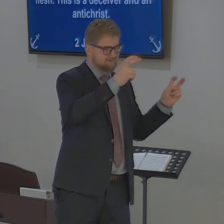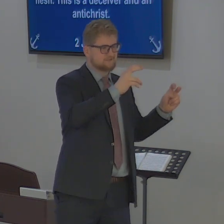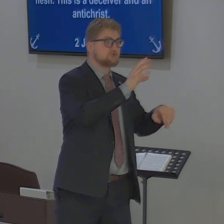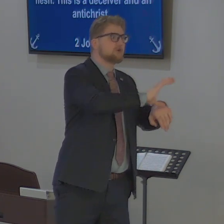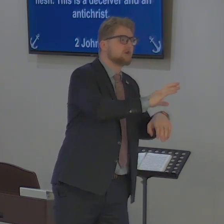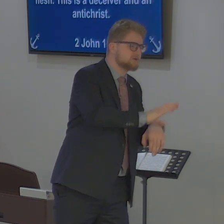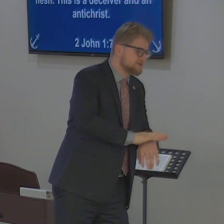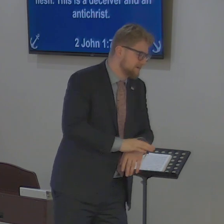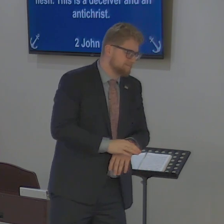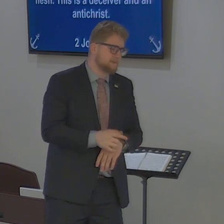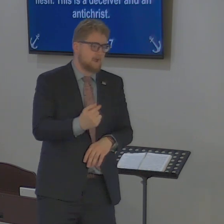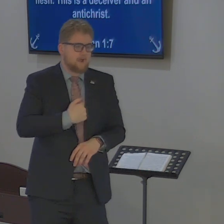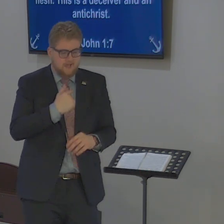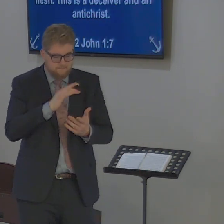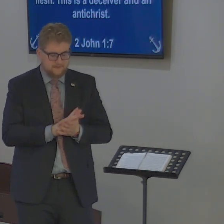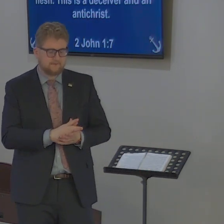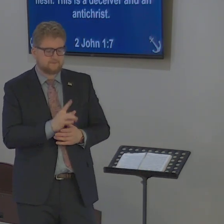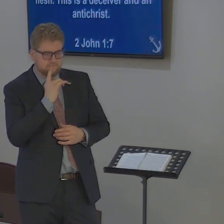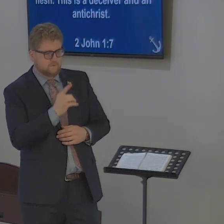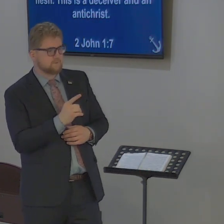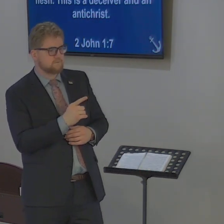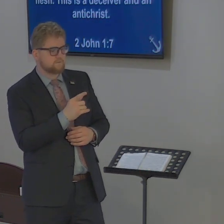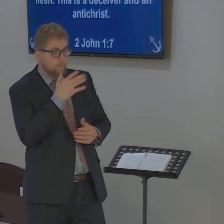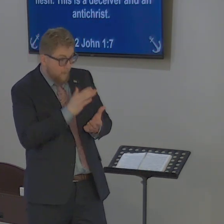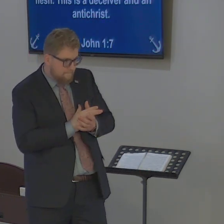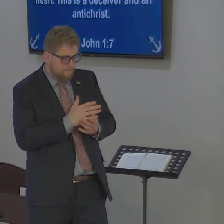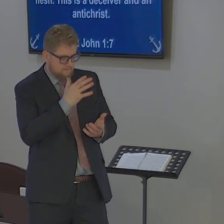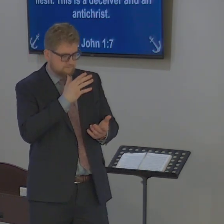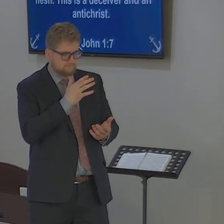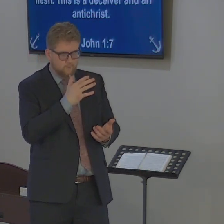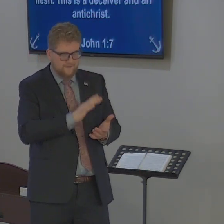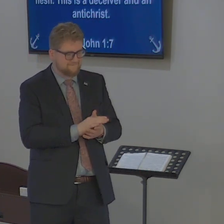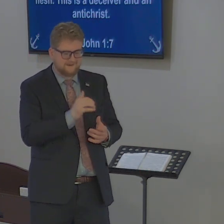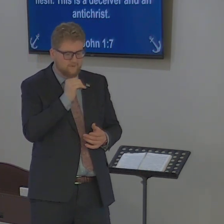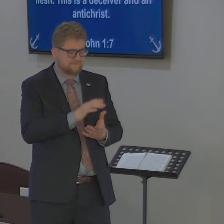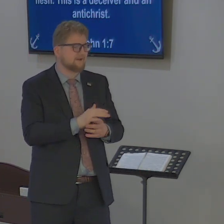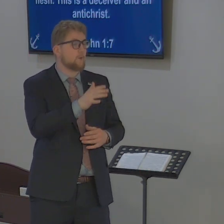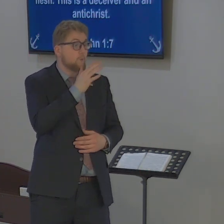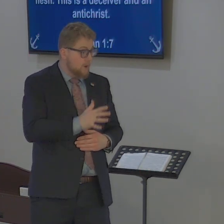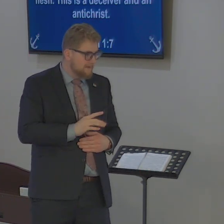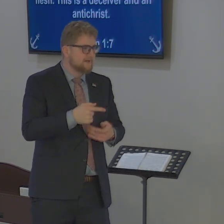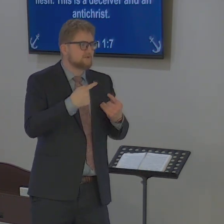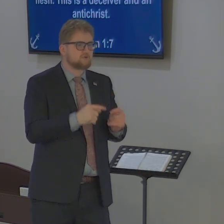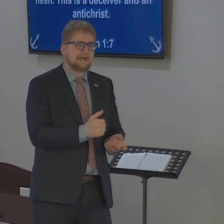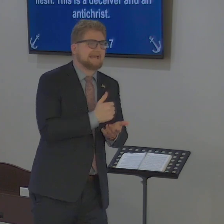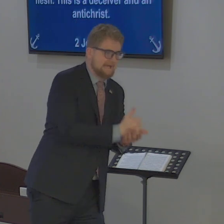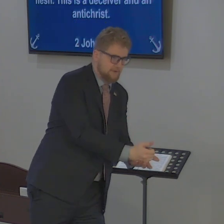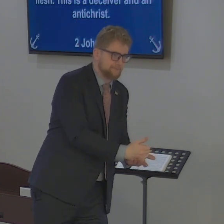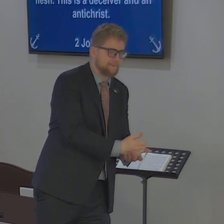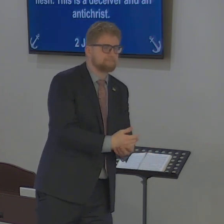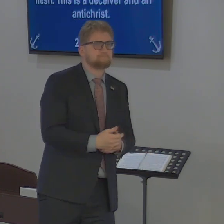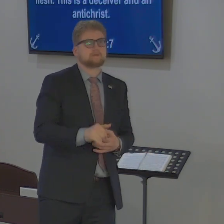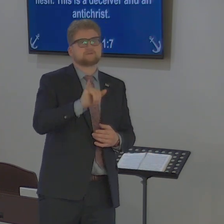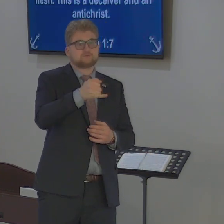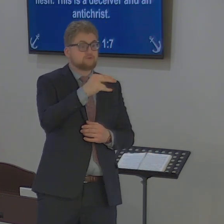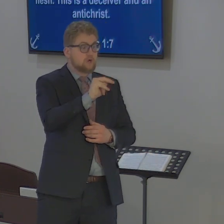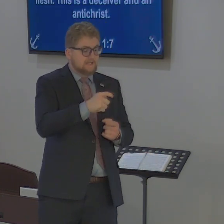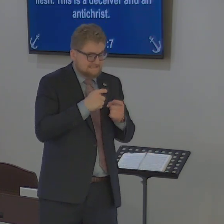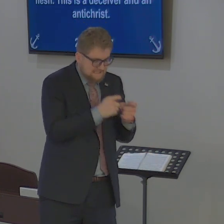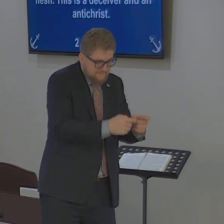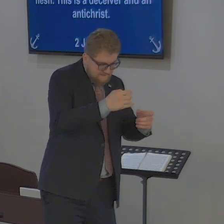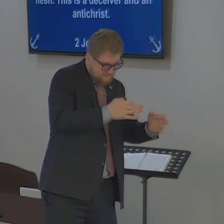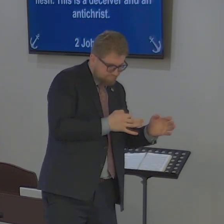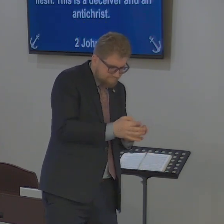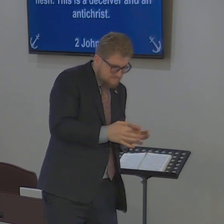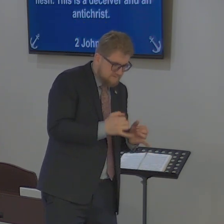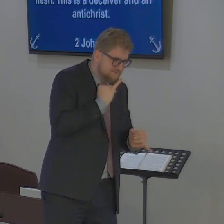of deception, during some hard times. So John's going to give us a little bit of instruction here that we can pull out. I think that'll be a help to us.